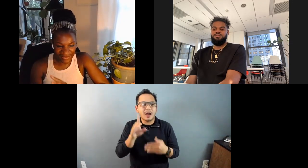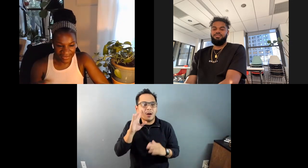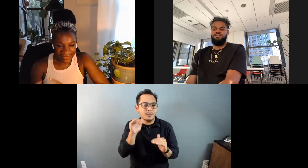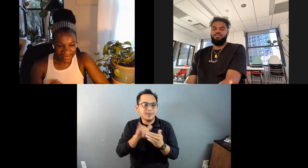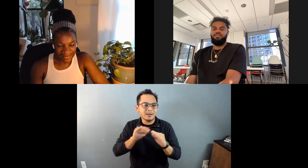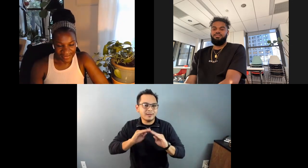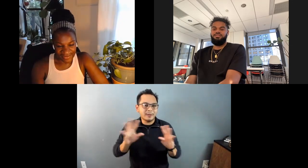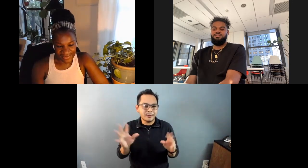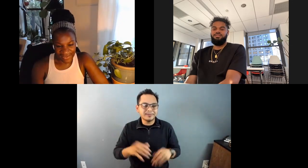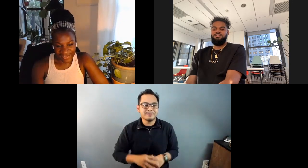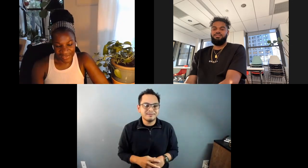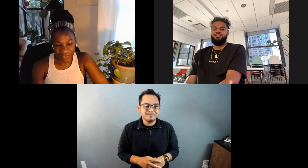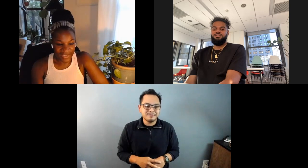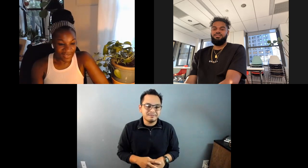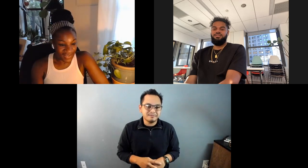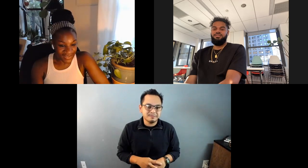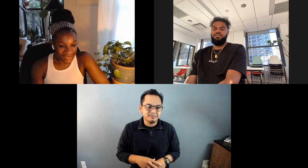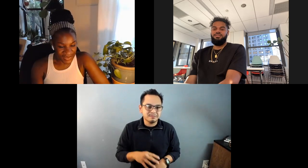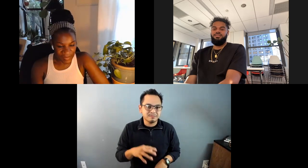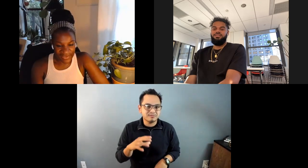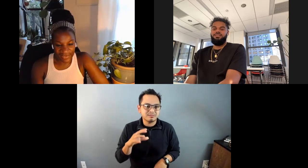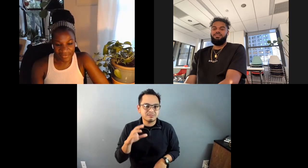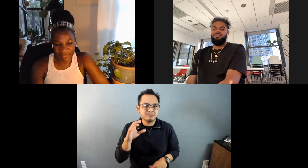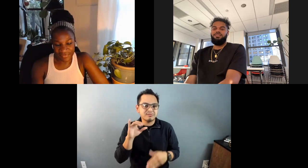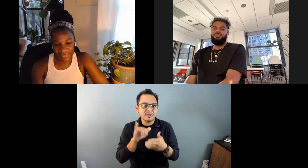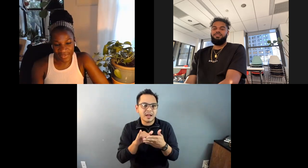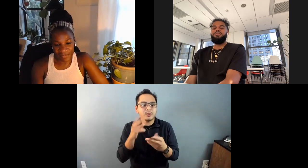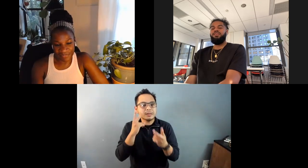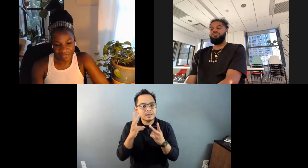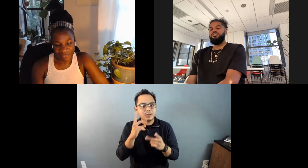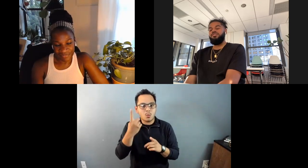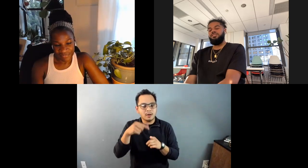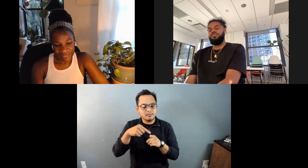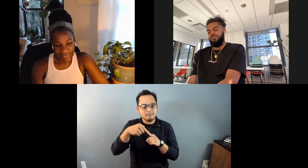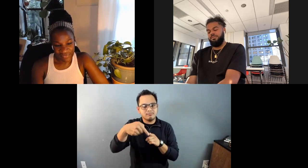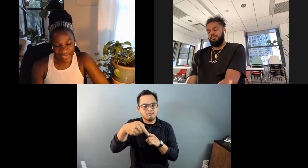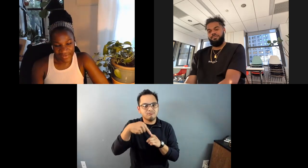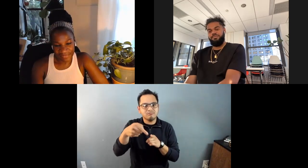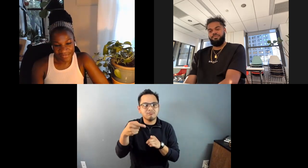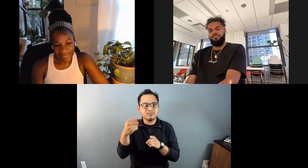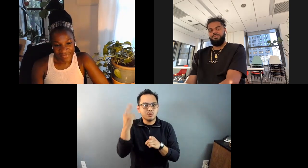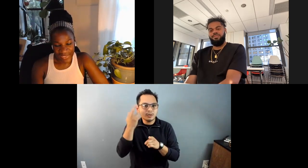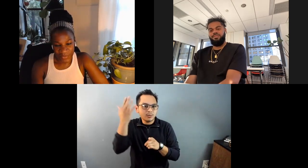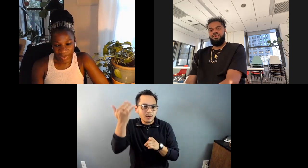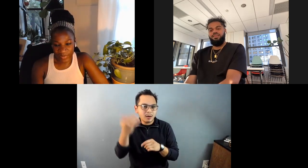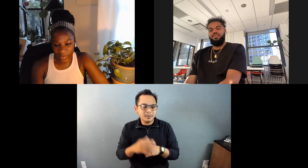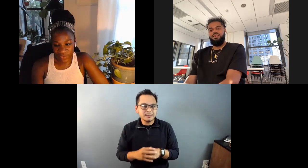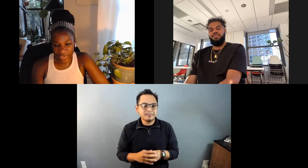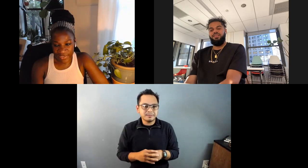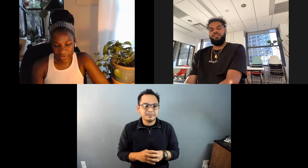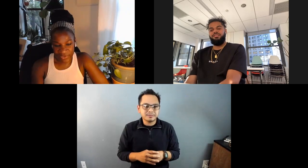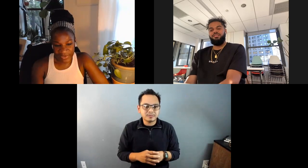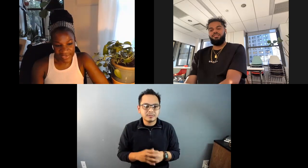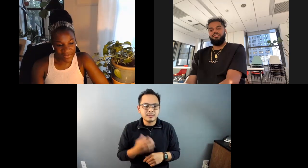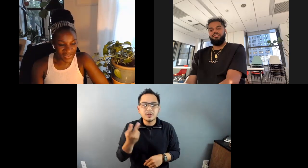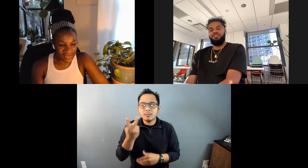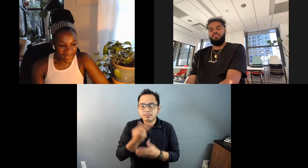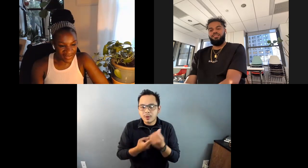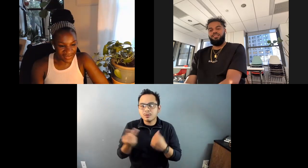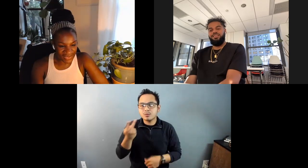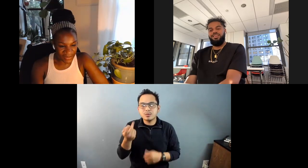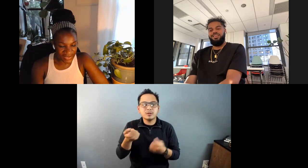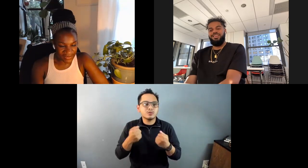kind of I mean there were like so many other songs and albums that I guess like was introduced to before then, but